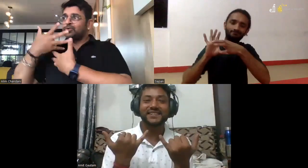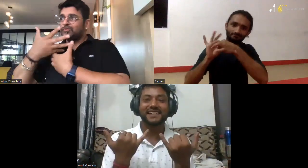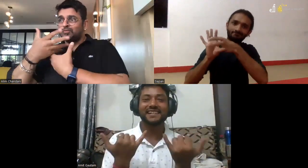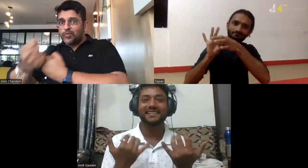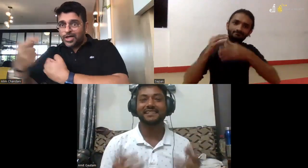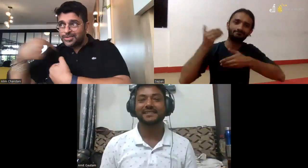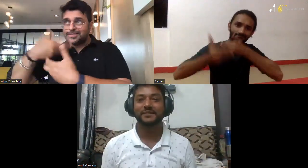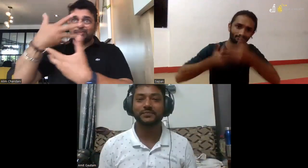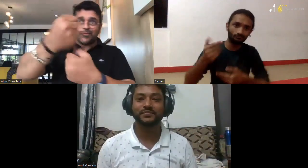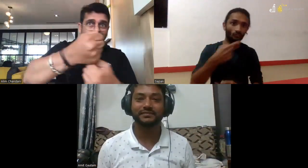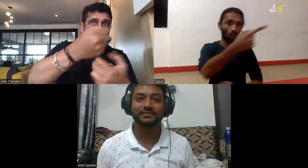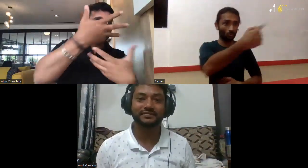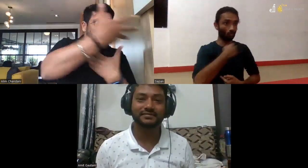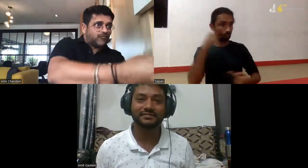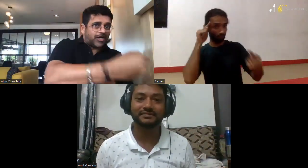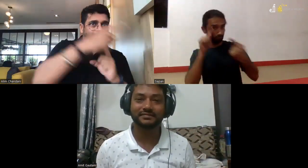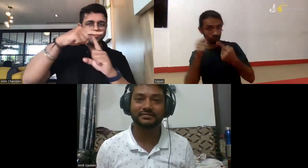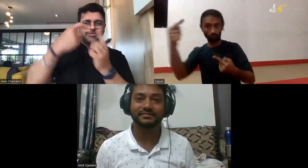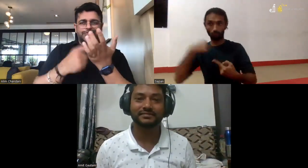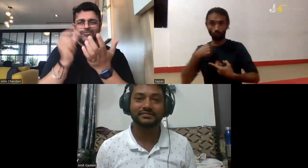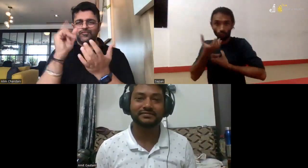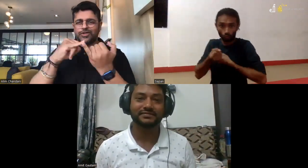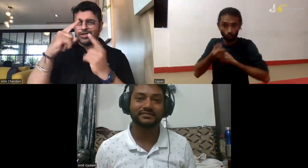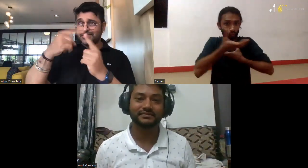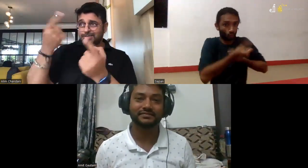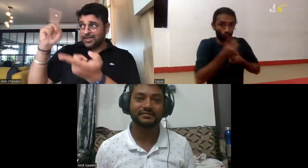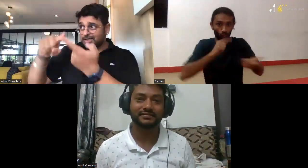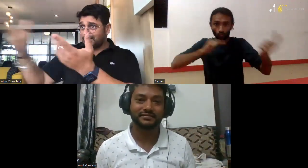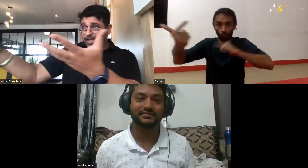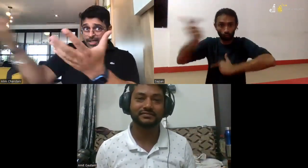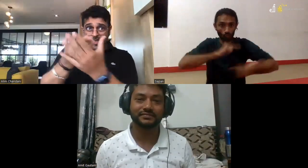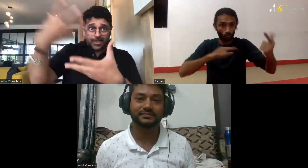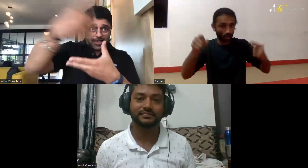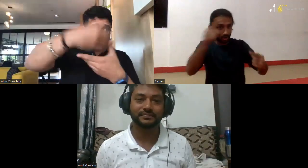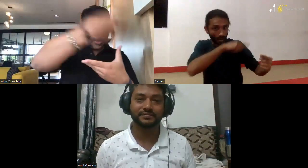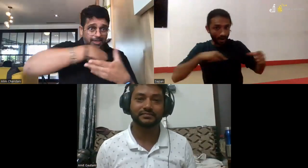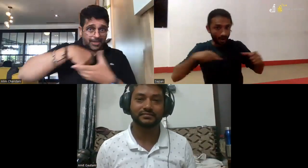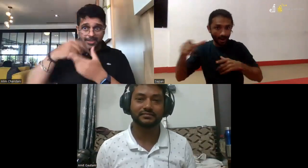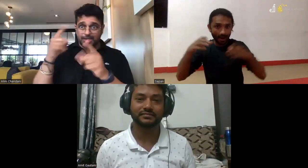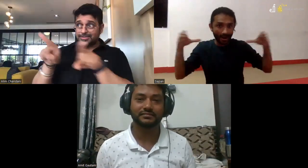more important thing. Yeah, understood. That's clear. Thank you.